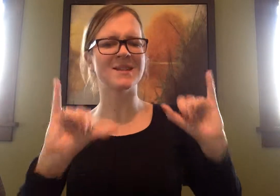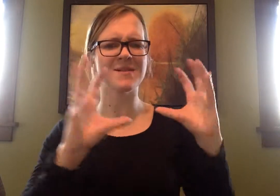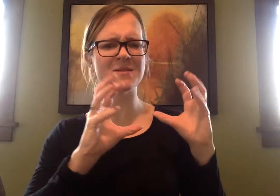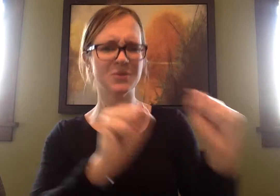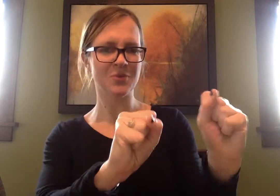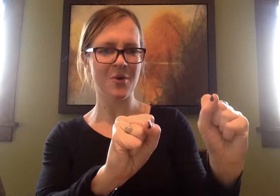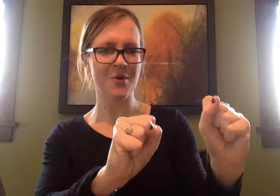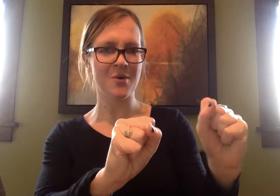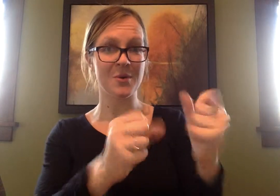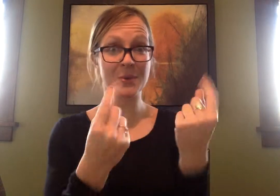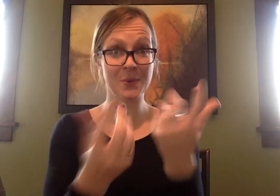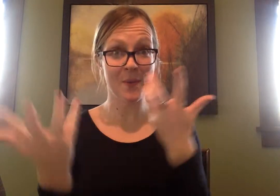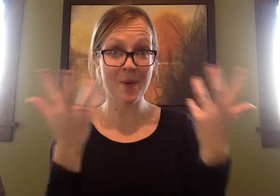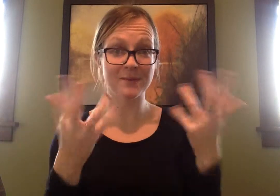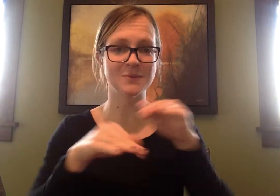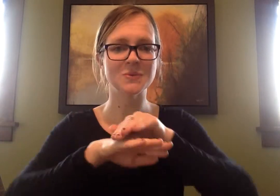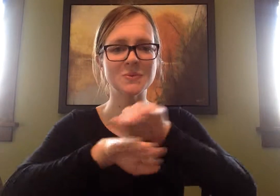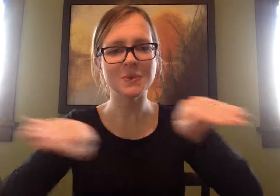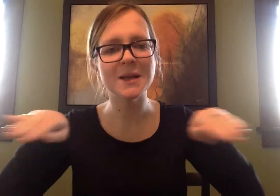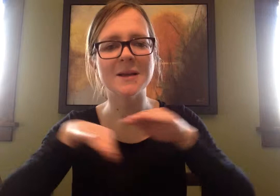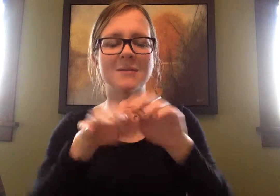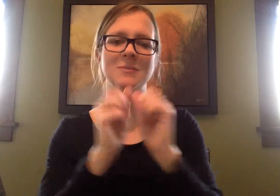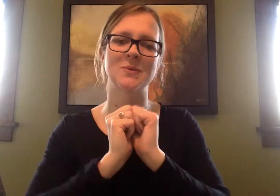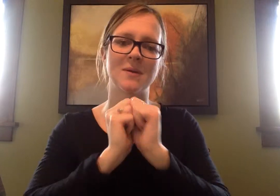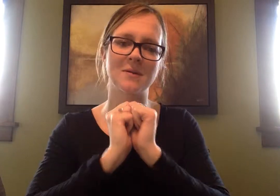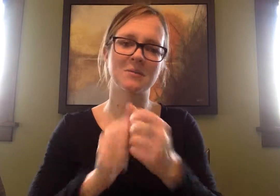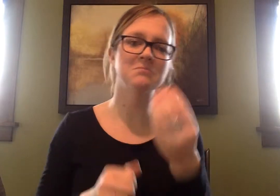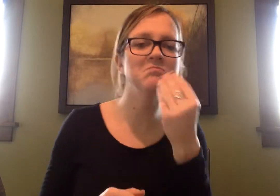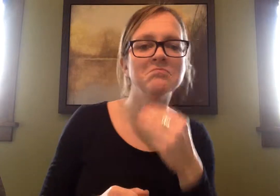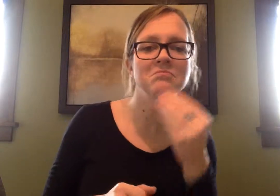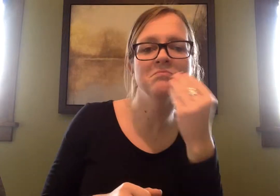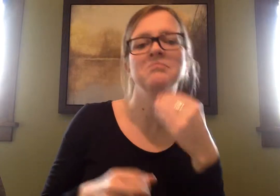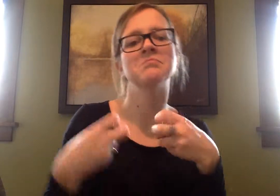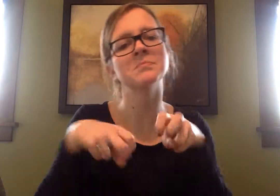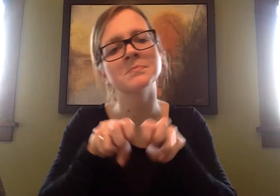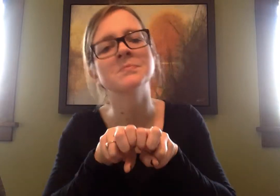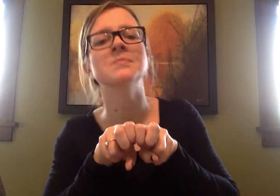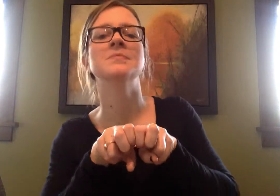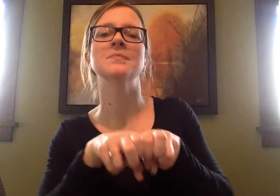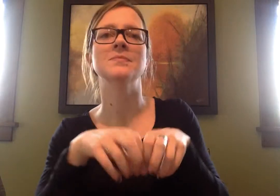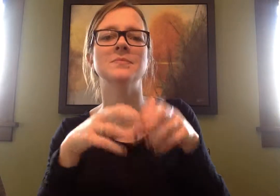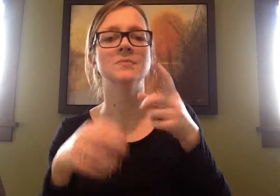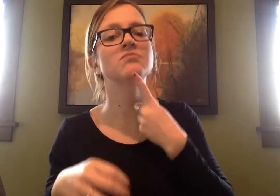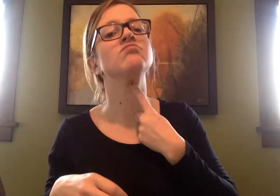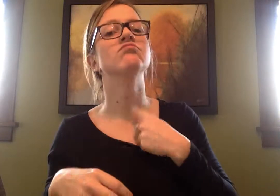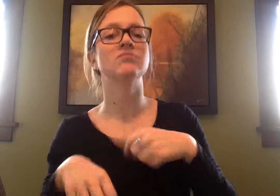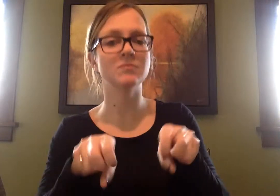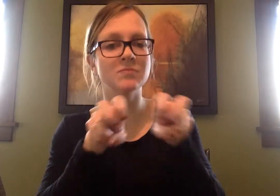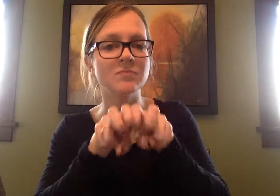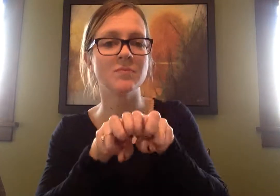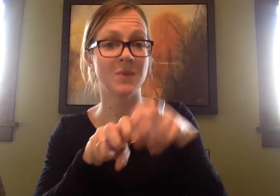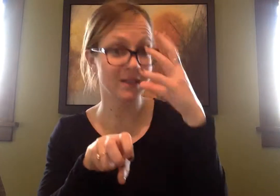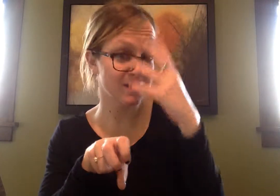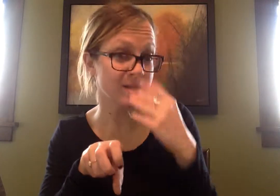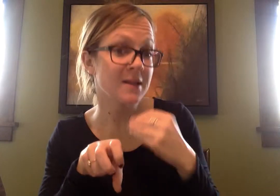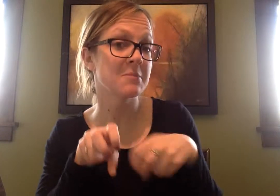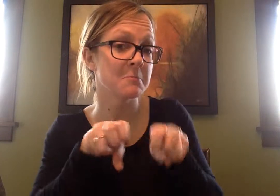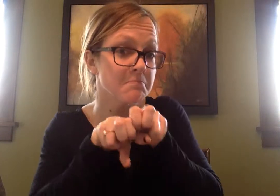eat together, drink together, and sleep next to each other. They rub noses.